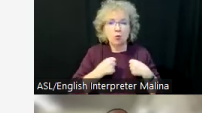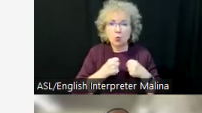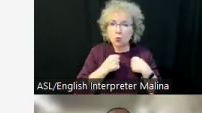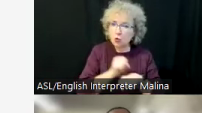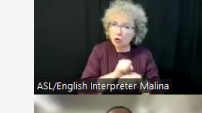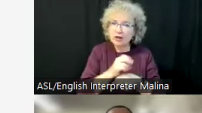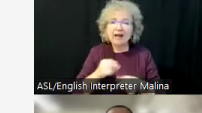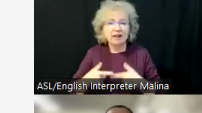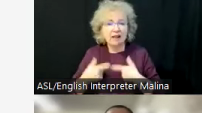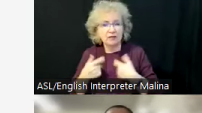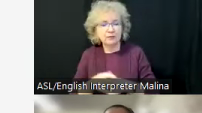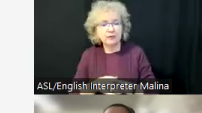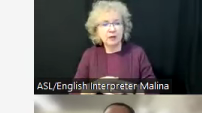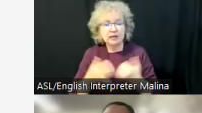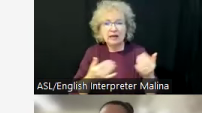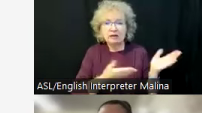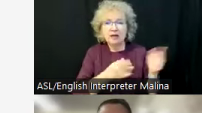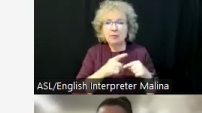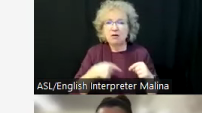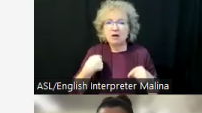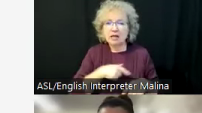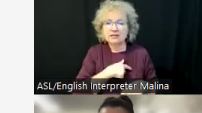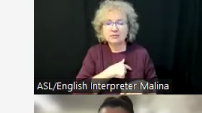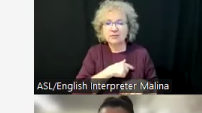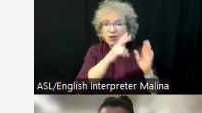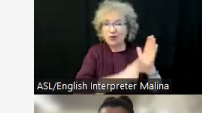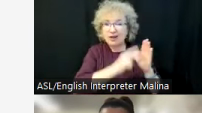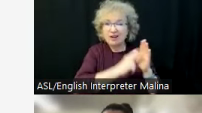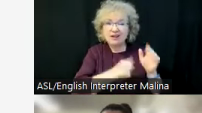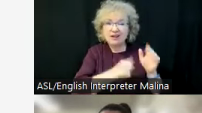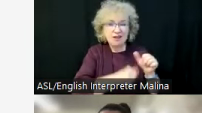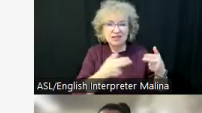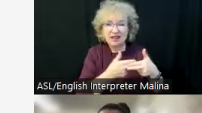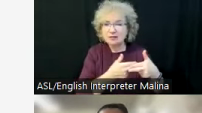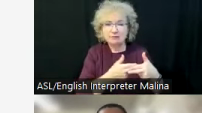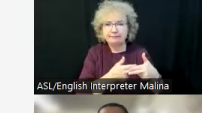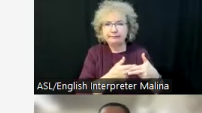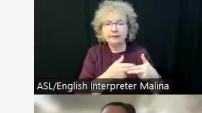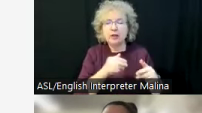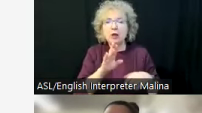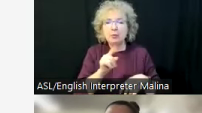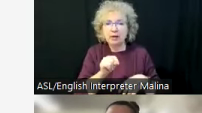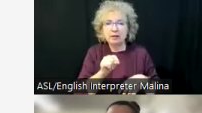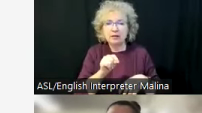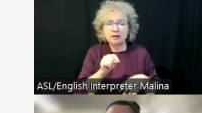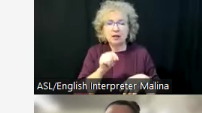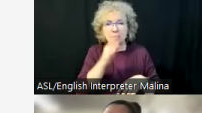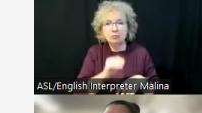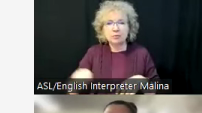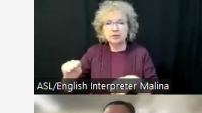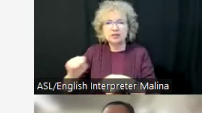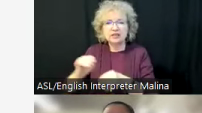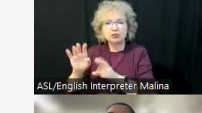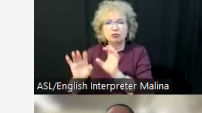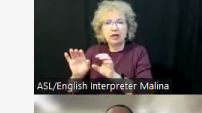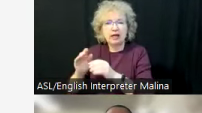This is just a little bit about us. I won't read through every every slide deck, but I will put it in the chat at the end if you want to